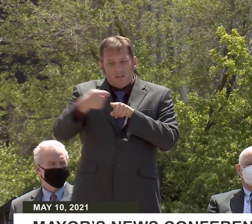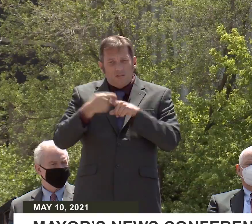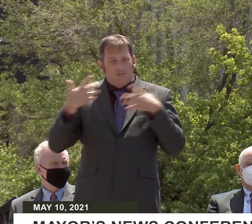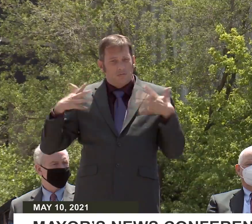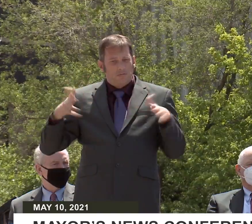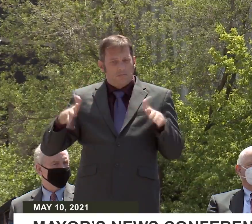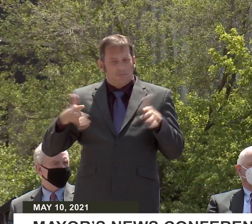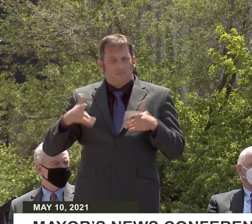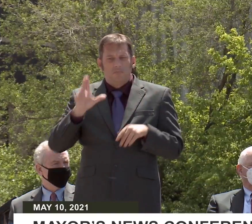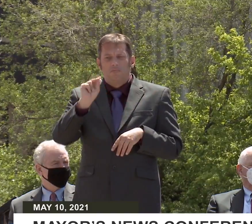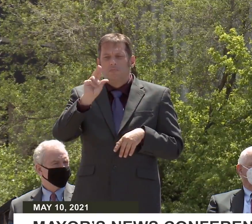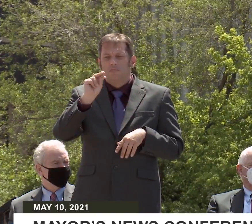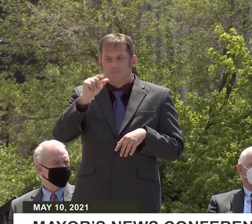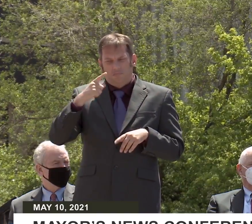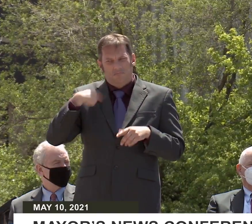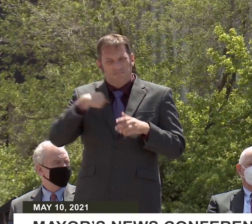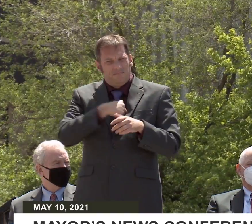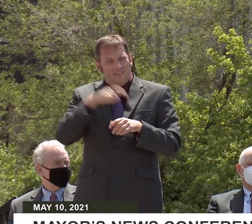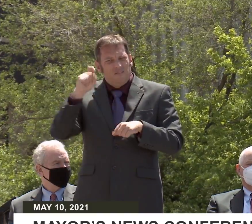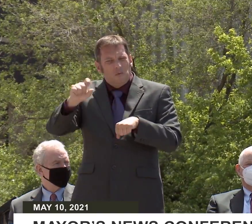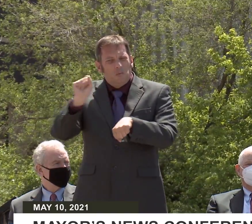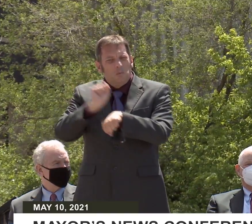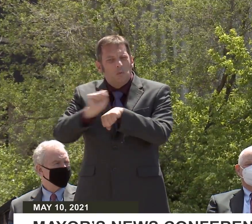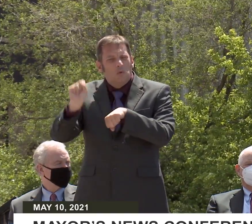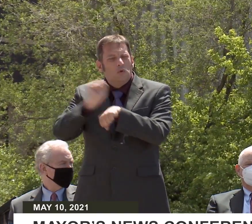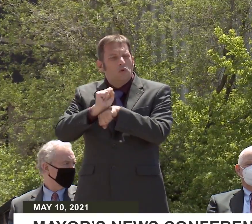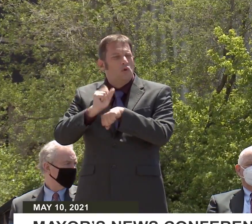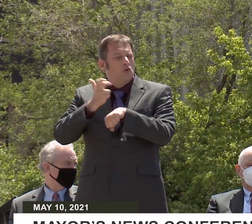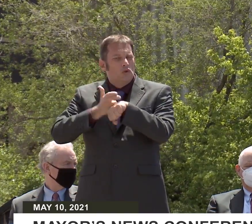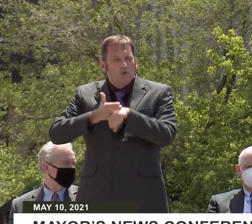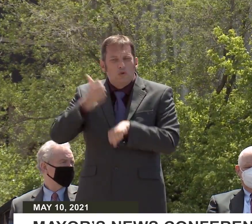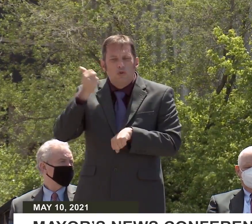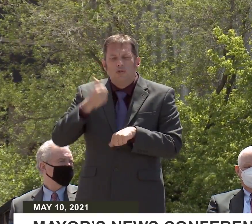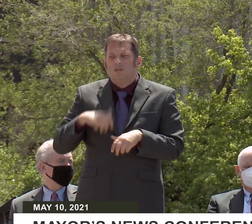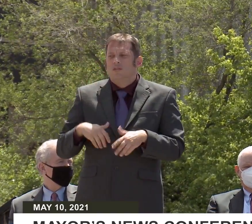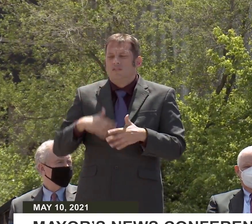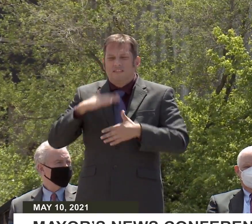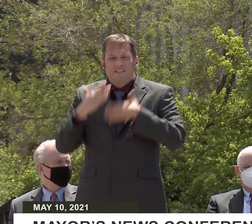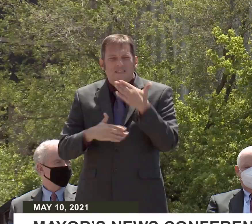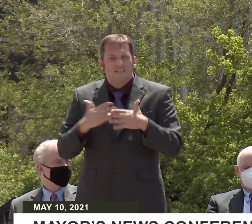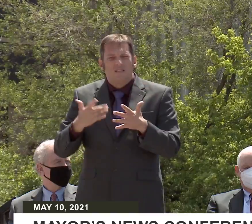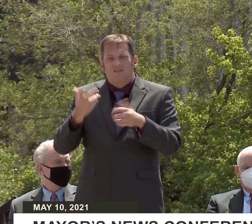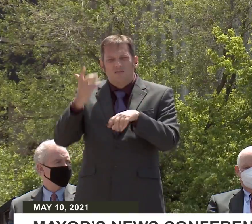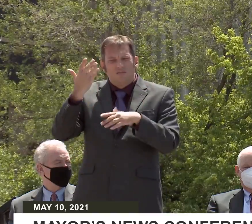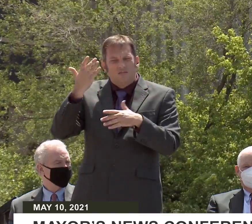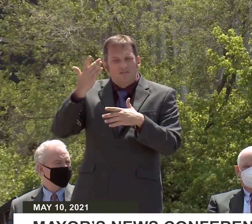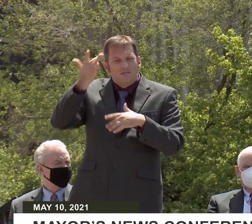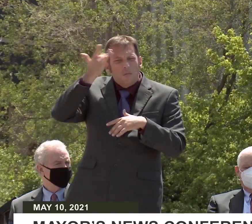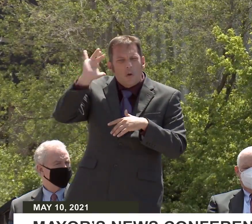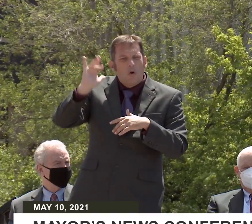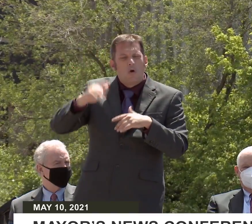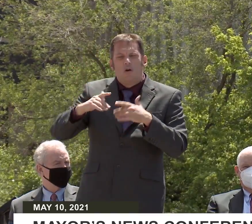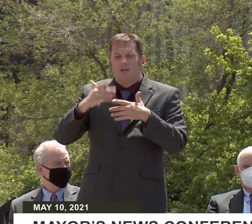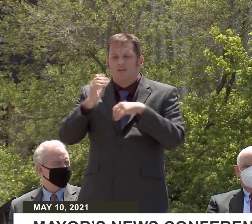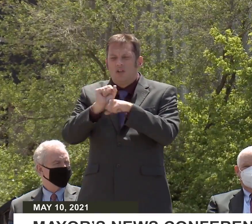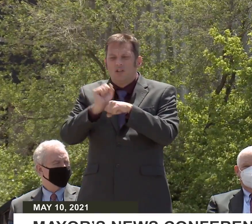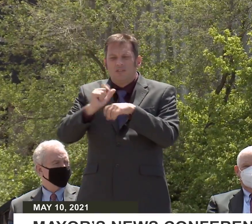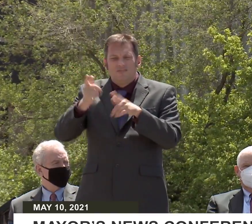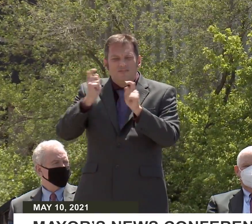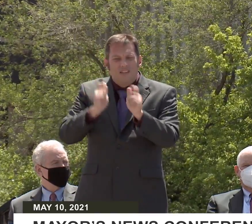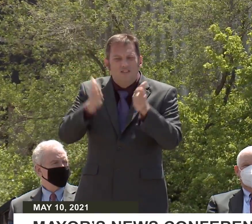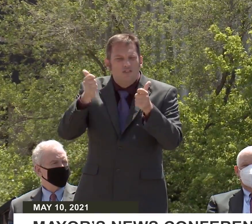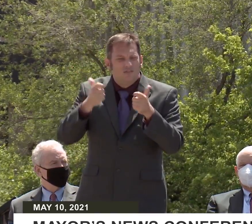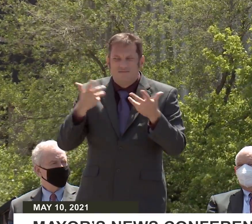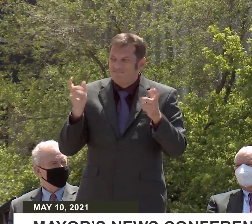work a little faster, up our game a bit, and get some things done that really needed to happen. And we talked about the